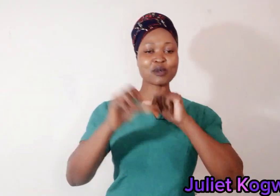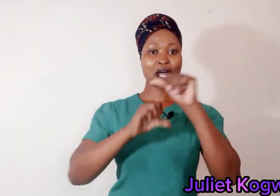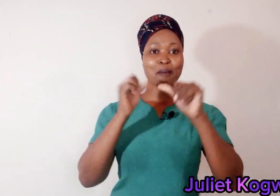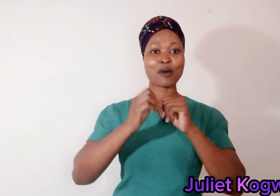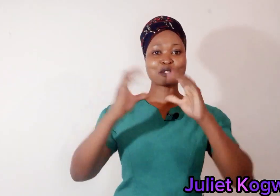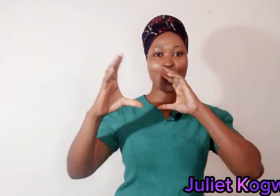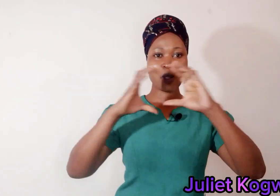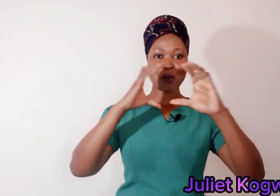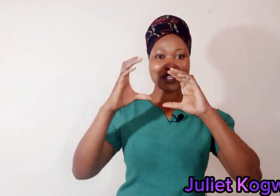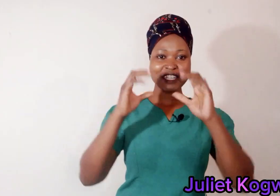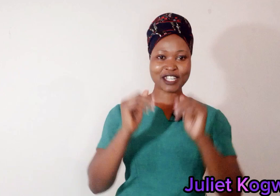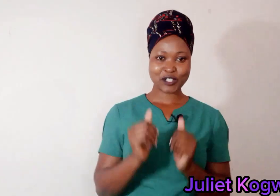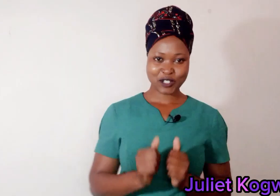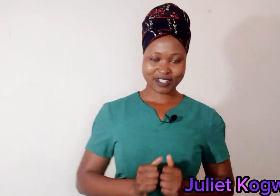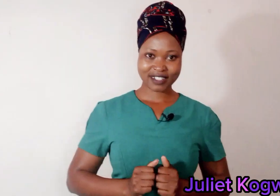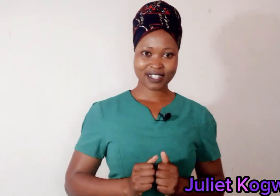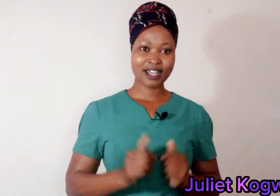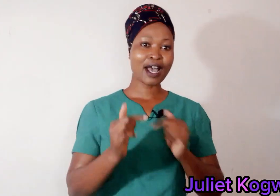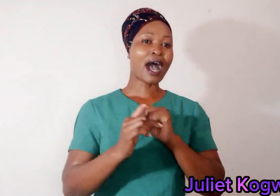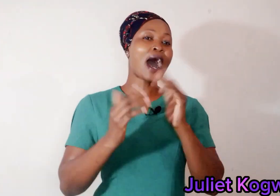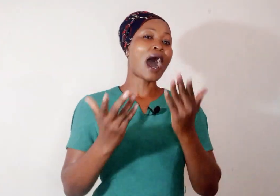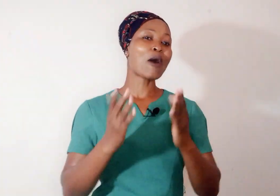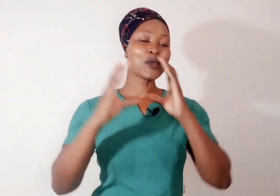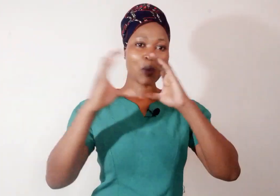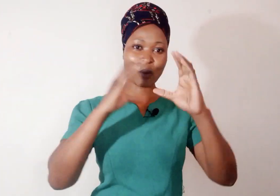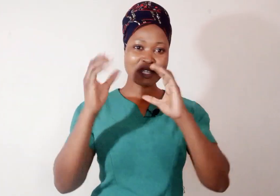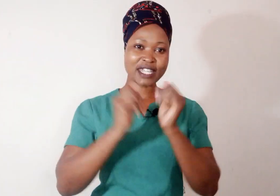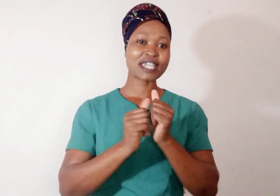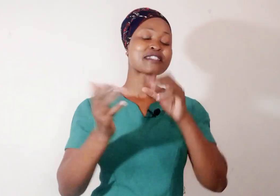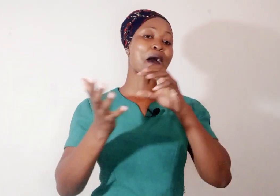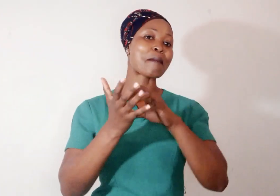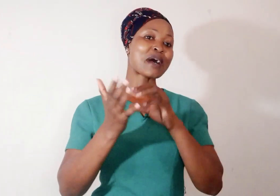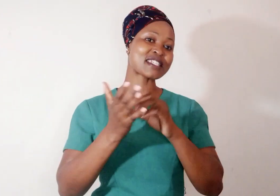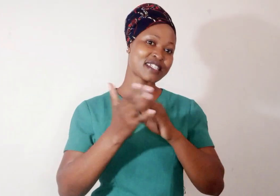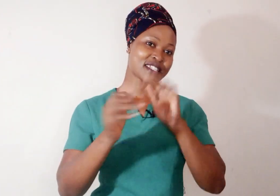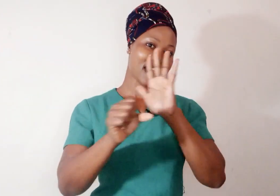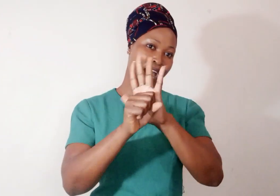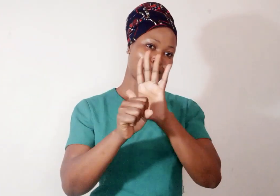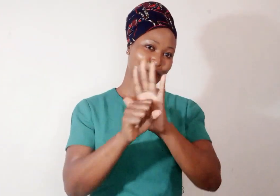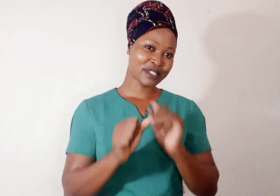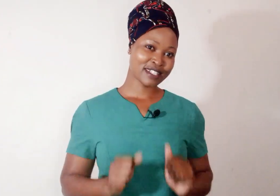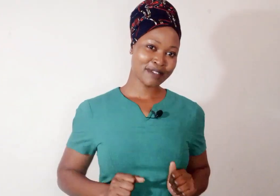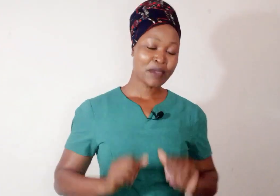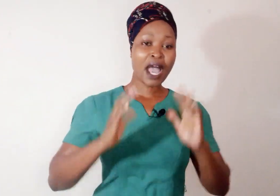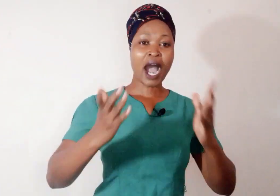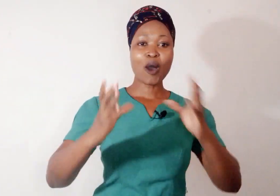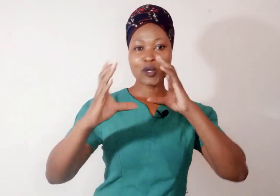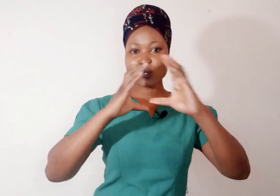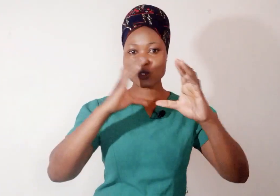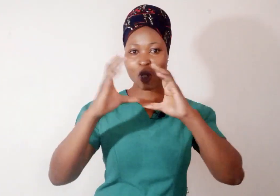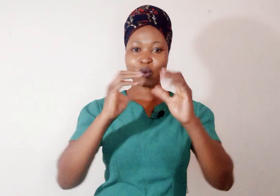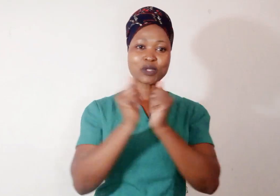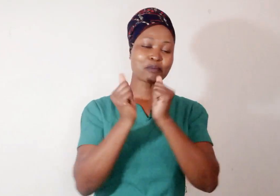talk about communication. How you communicate matters a lot. How you talk with the